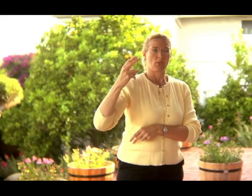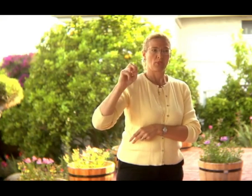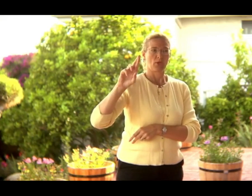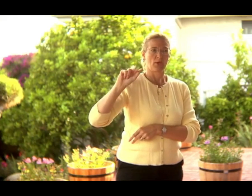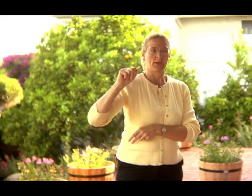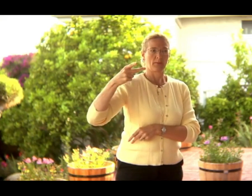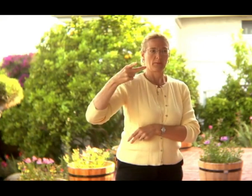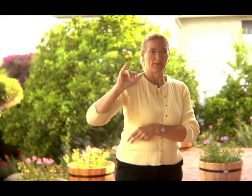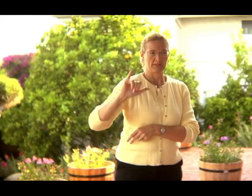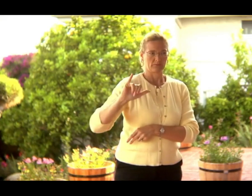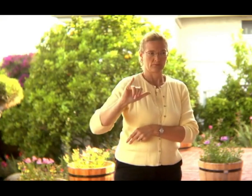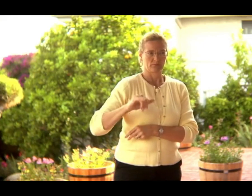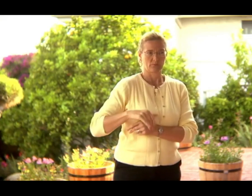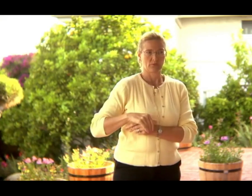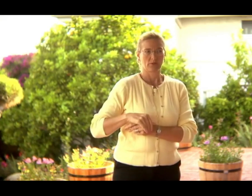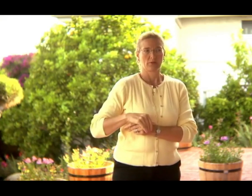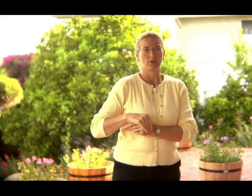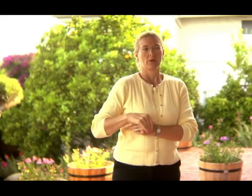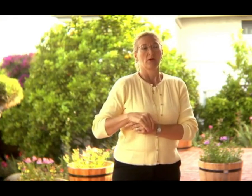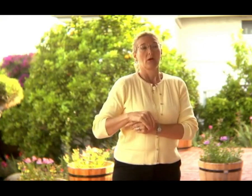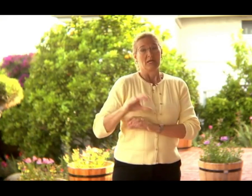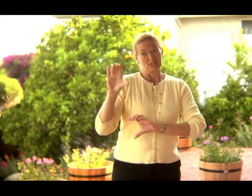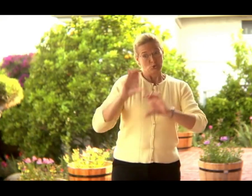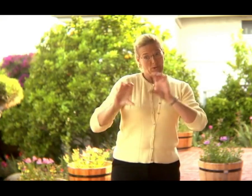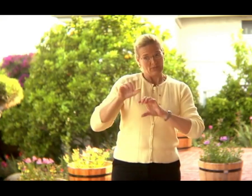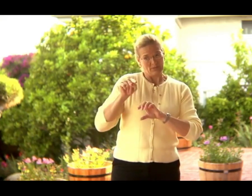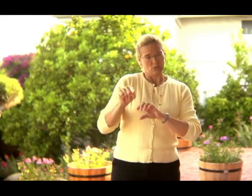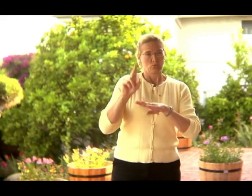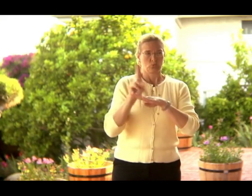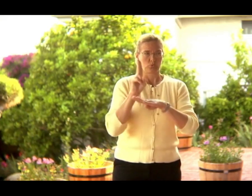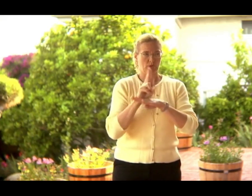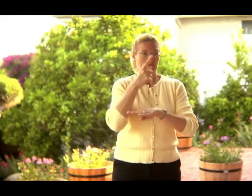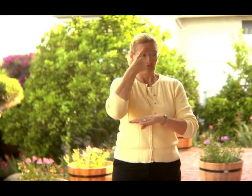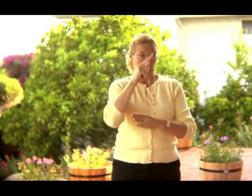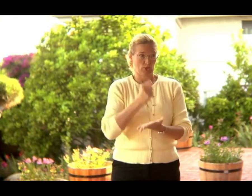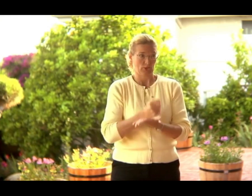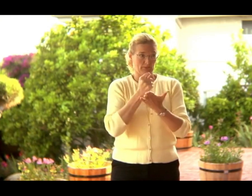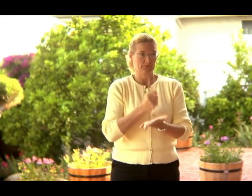medicine is called chemotherapy because it is a chemical that is used for the therapy.